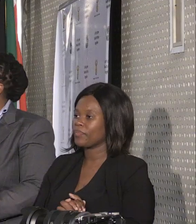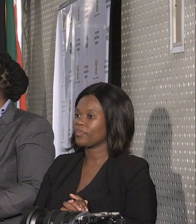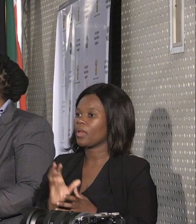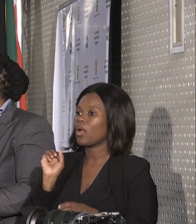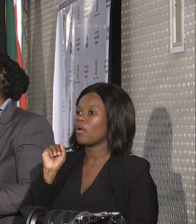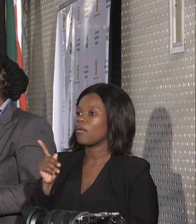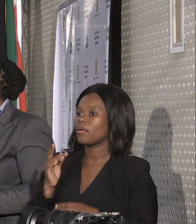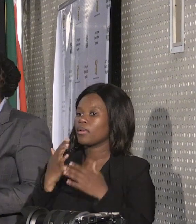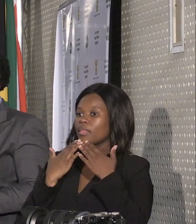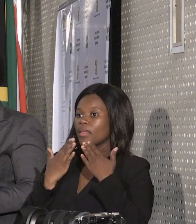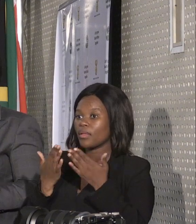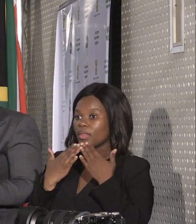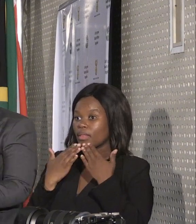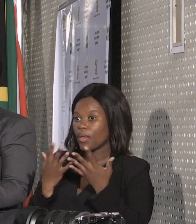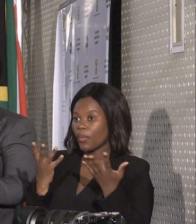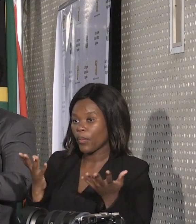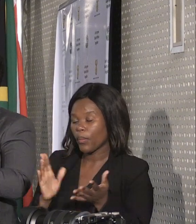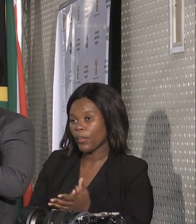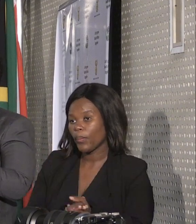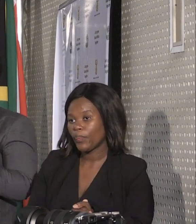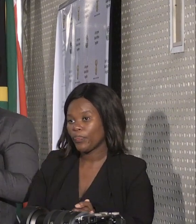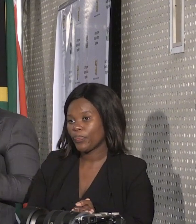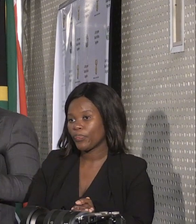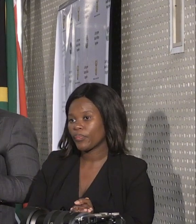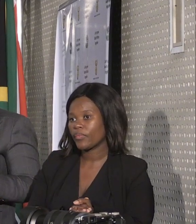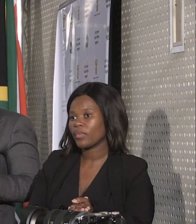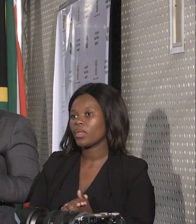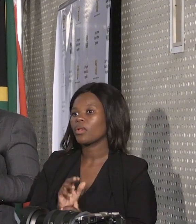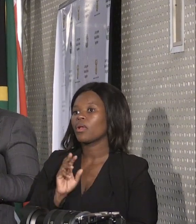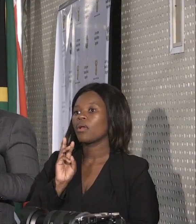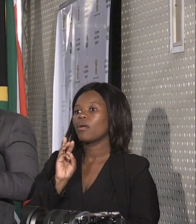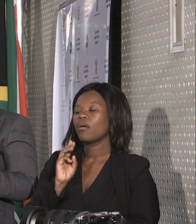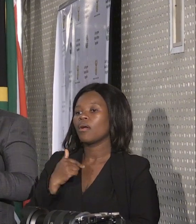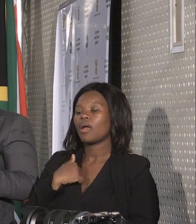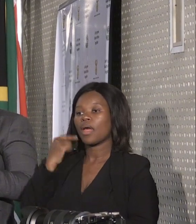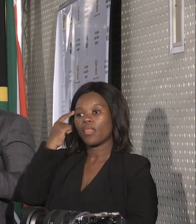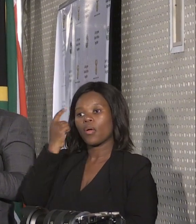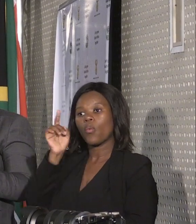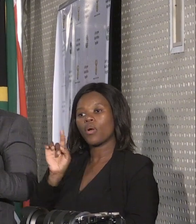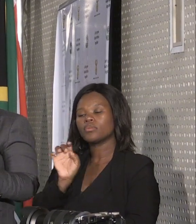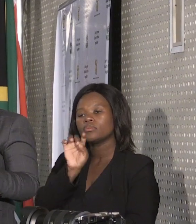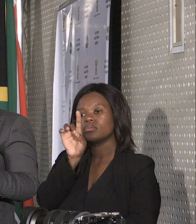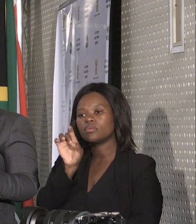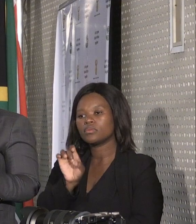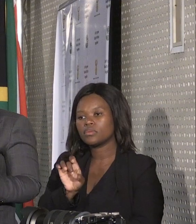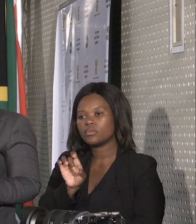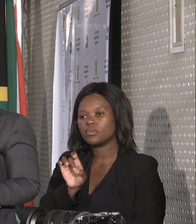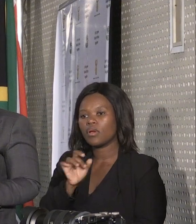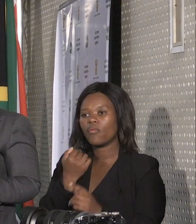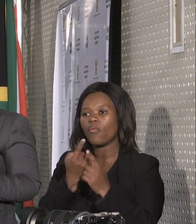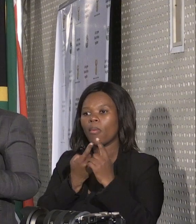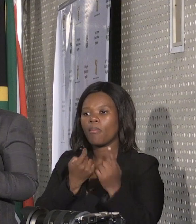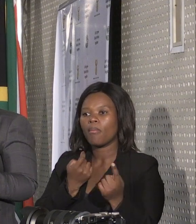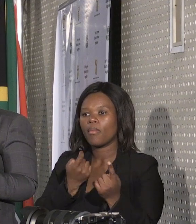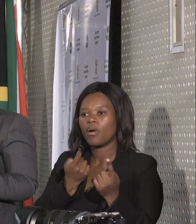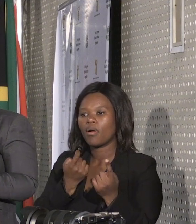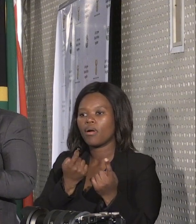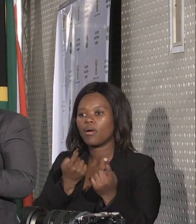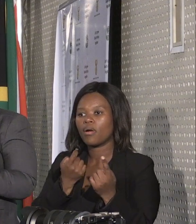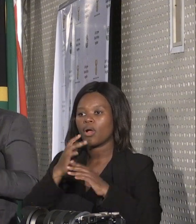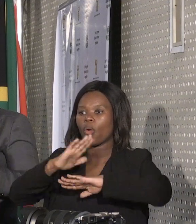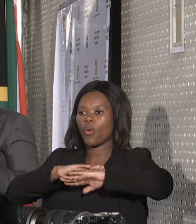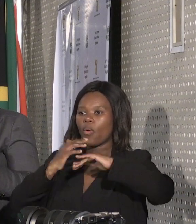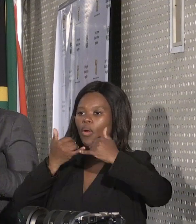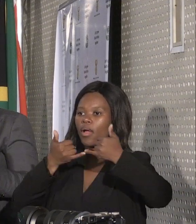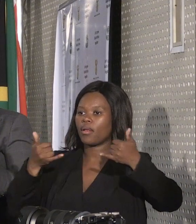All right, thank you very much, colleagues. Just to indicate that I think that the question from the